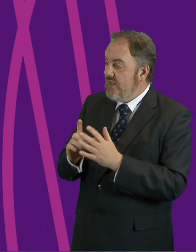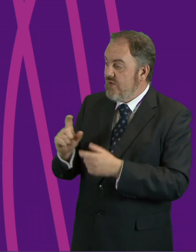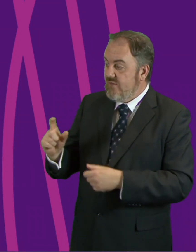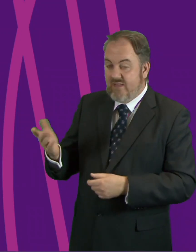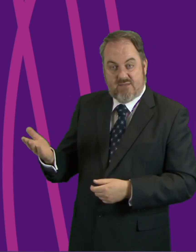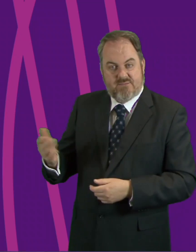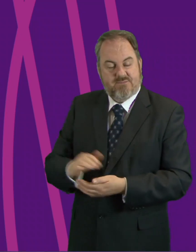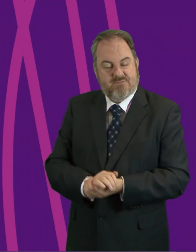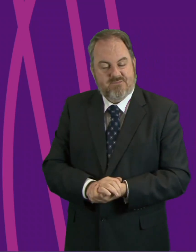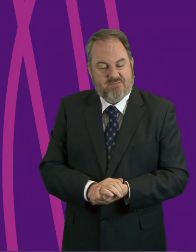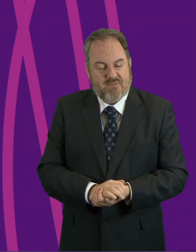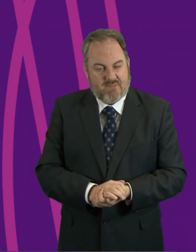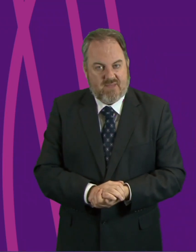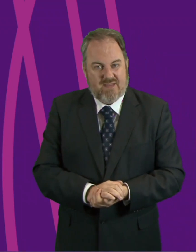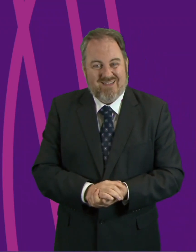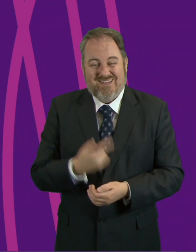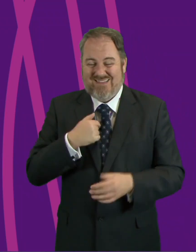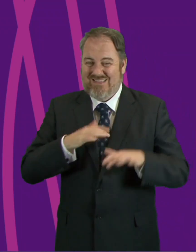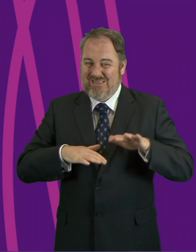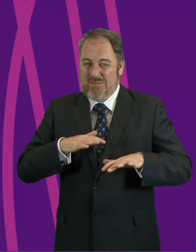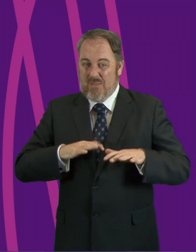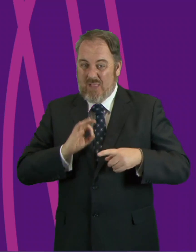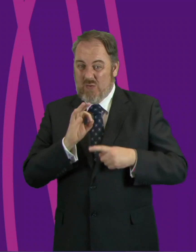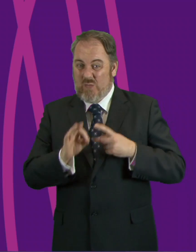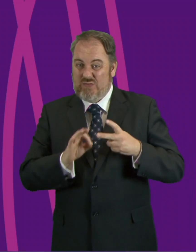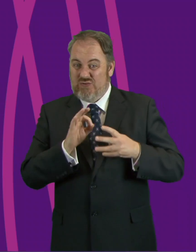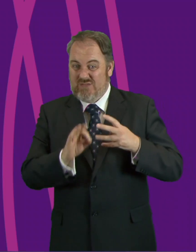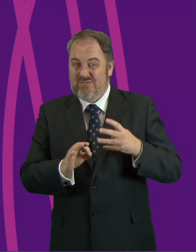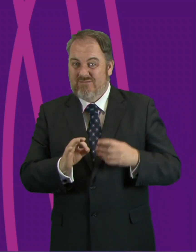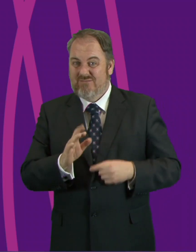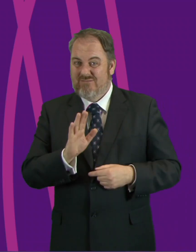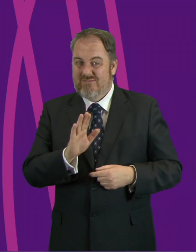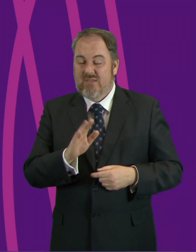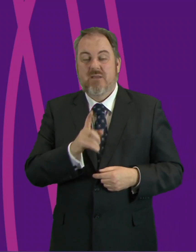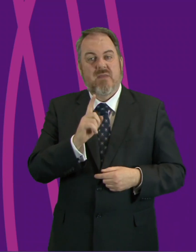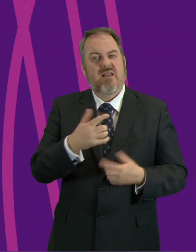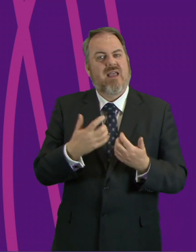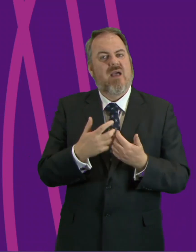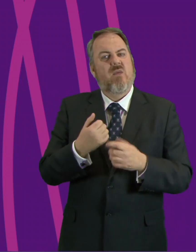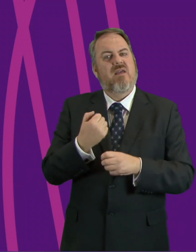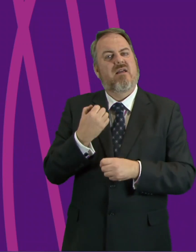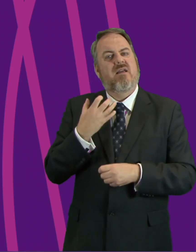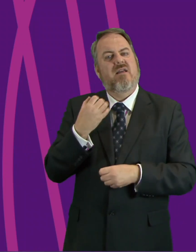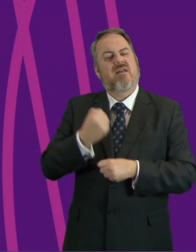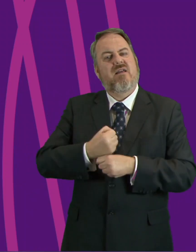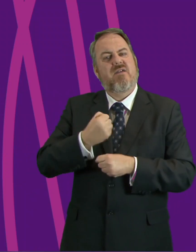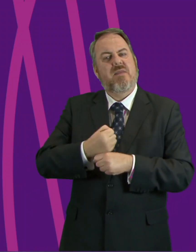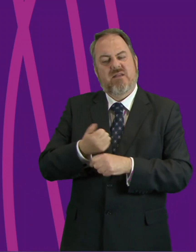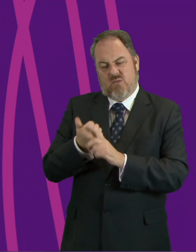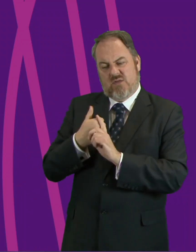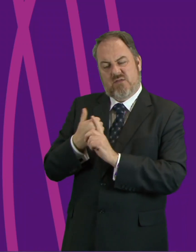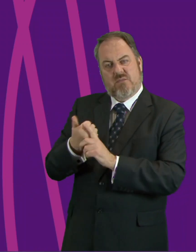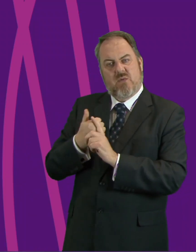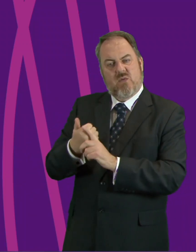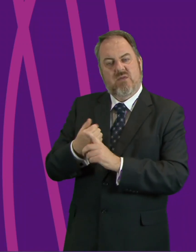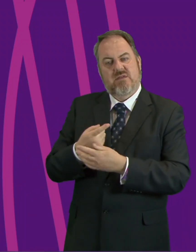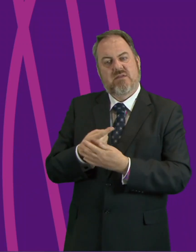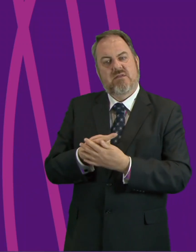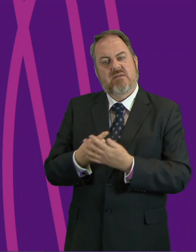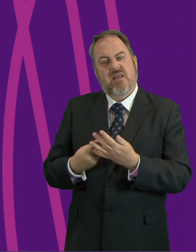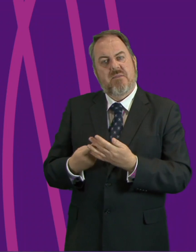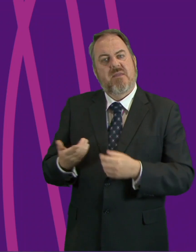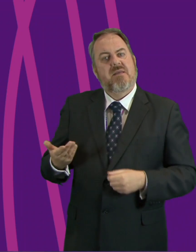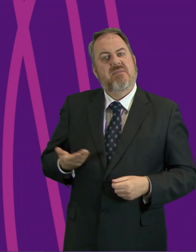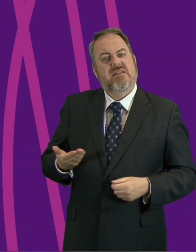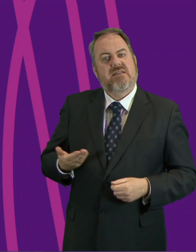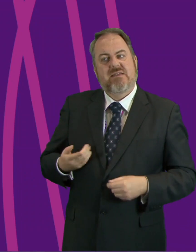Officer. It's similar to the previous two questions, but could I ask the First Minister how the Government can possibly support some businesses who aren't eligible for any of the